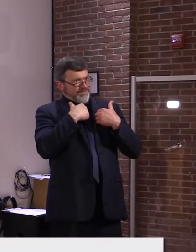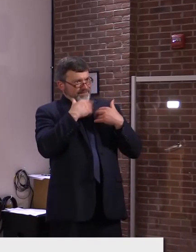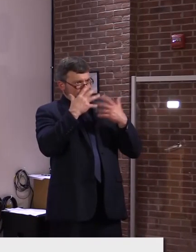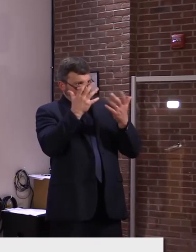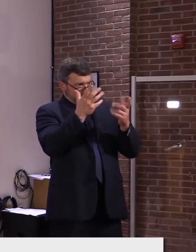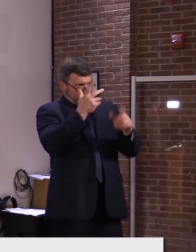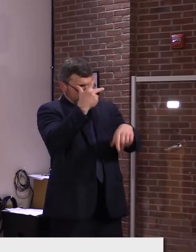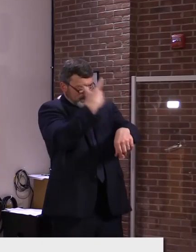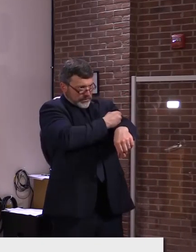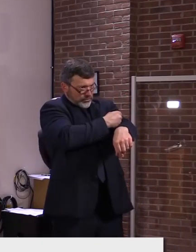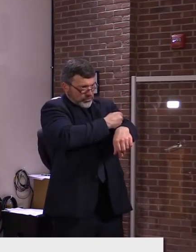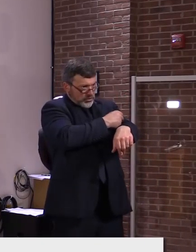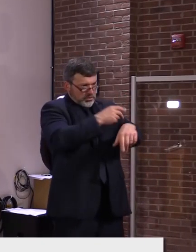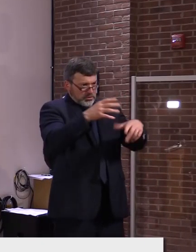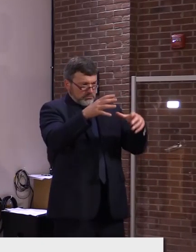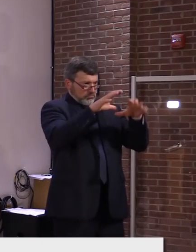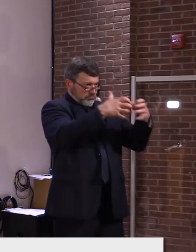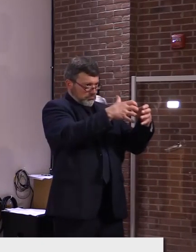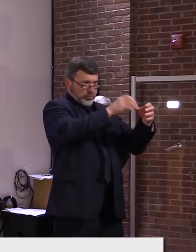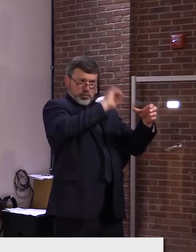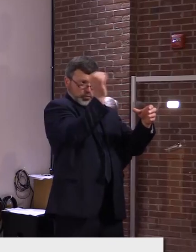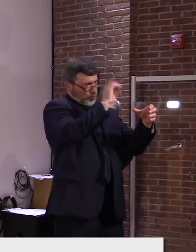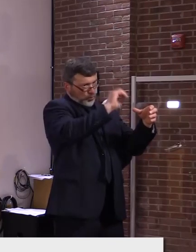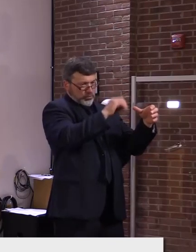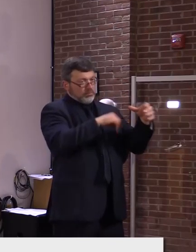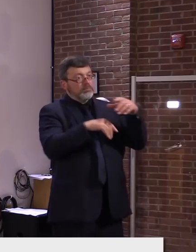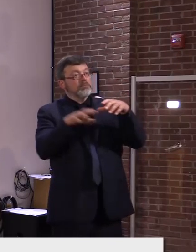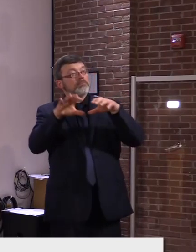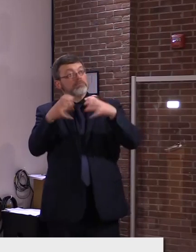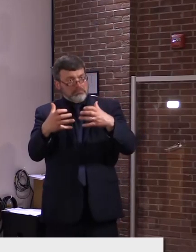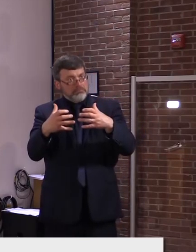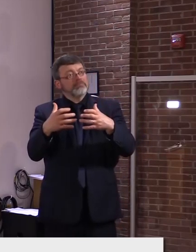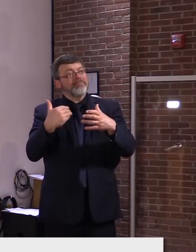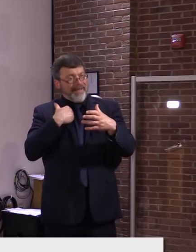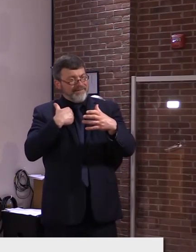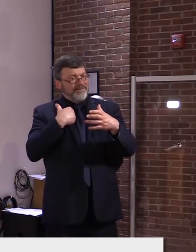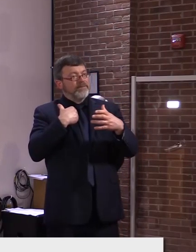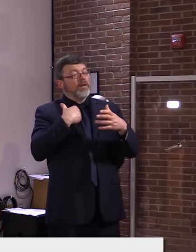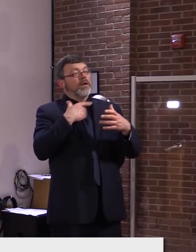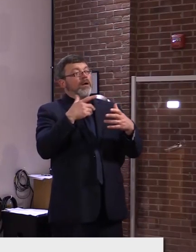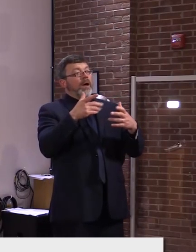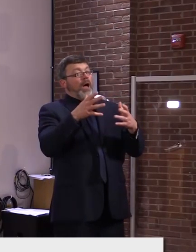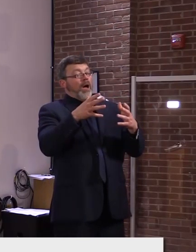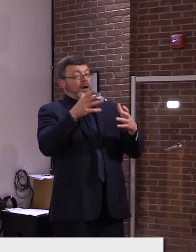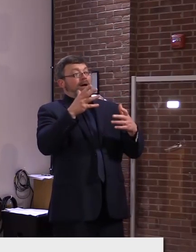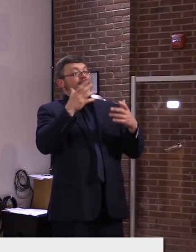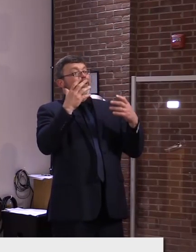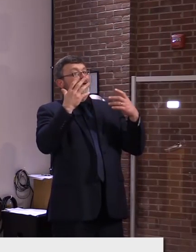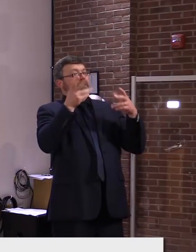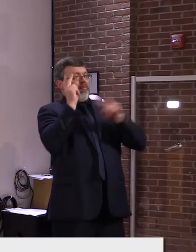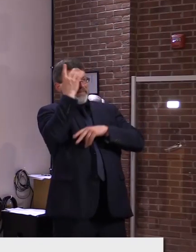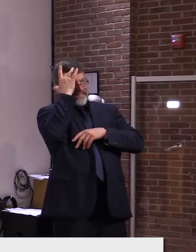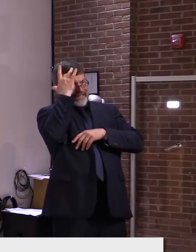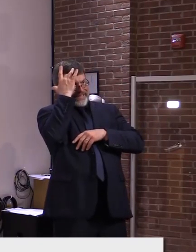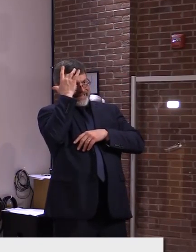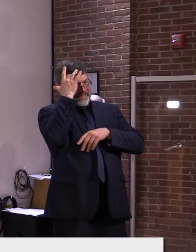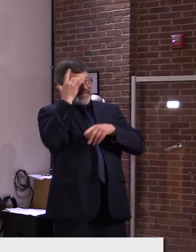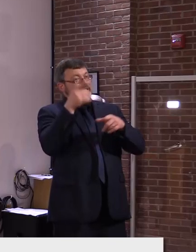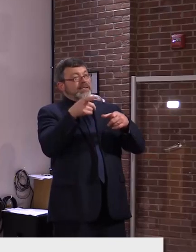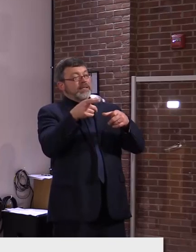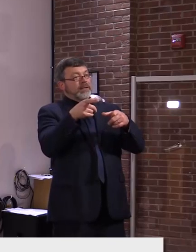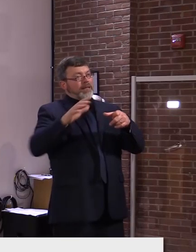suppression of the virus. And suppression of the virus means that it's just being passed so infrequently from person